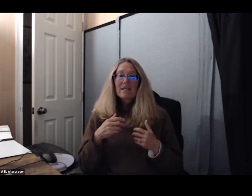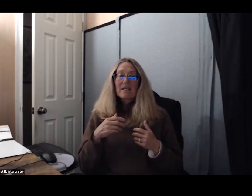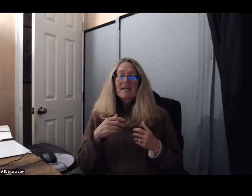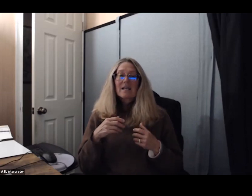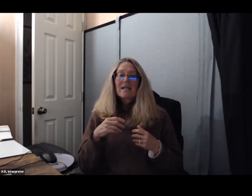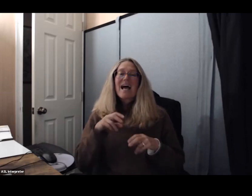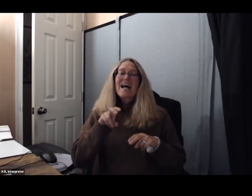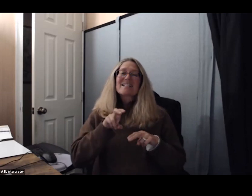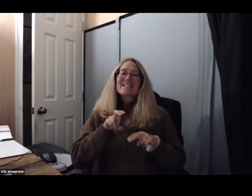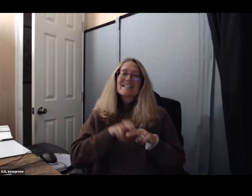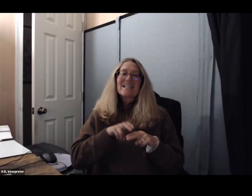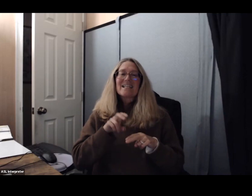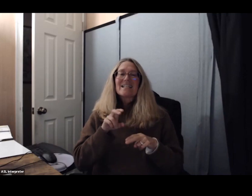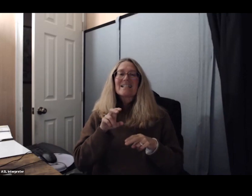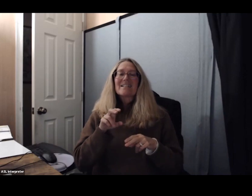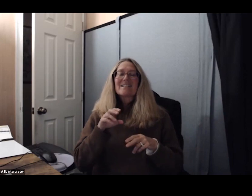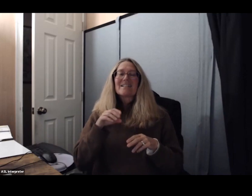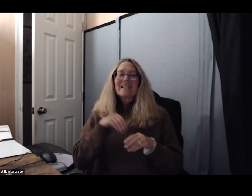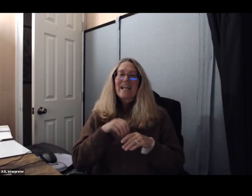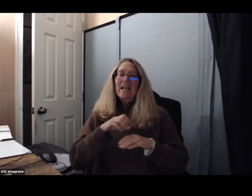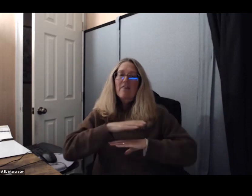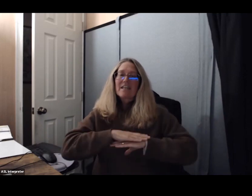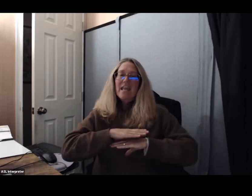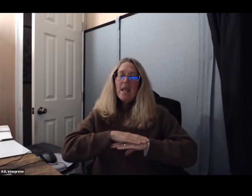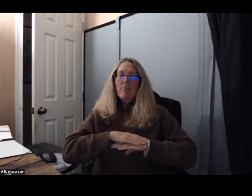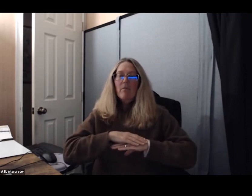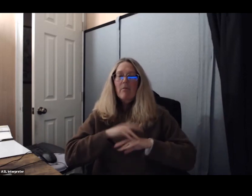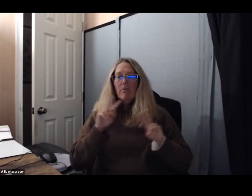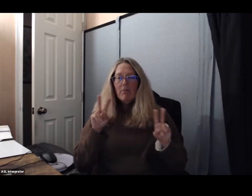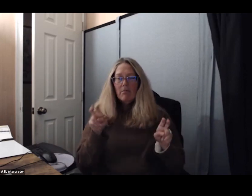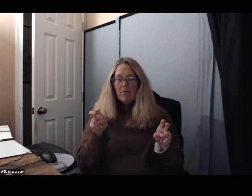when it comes to these conversations that are really important.